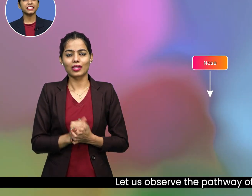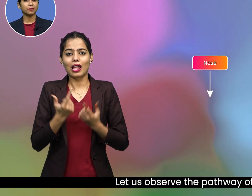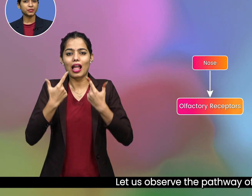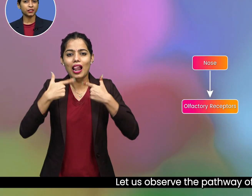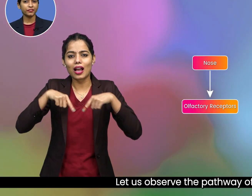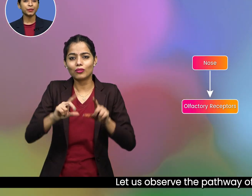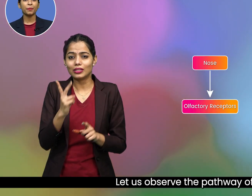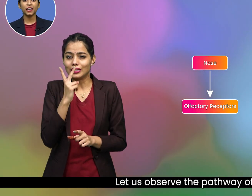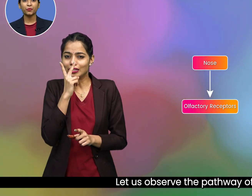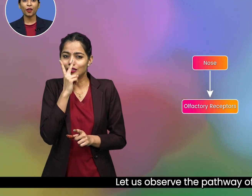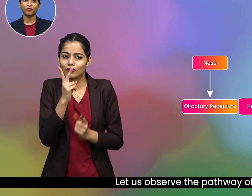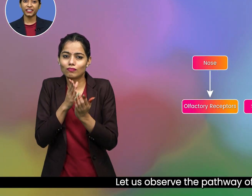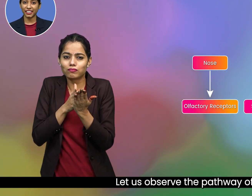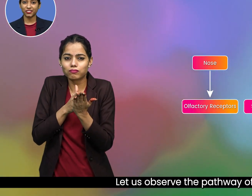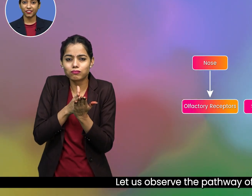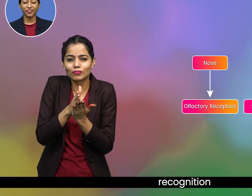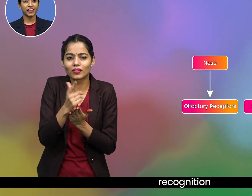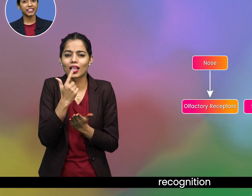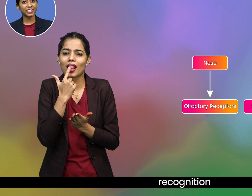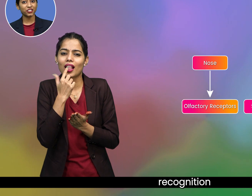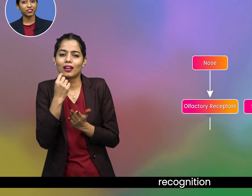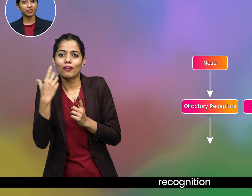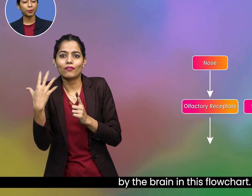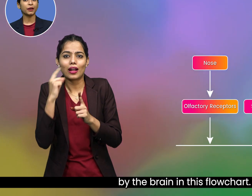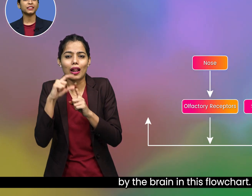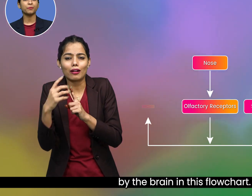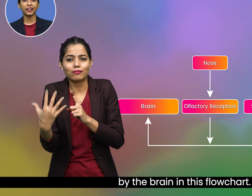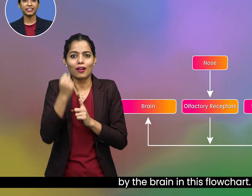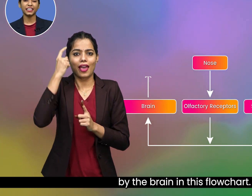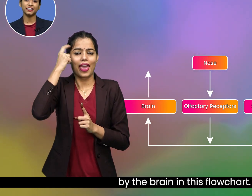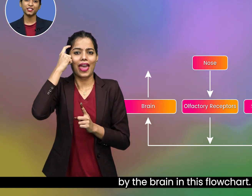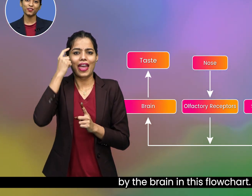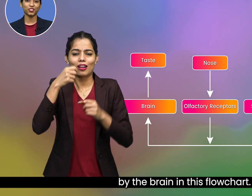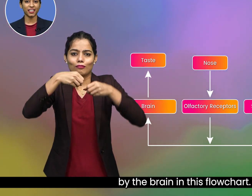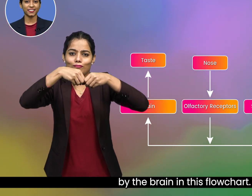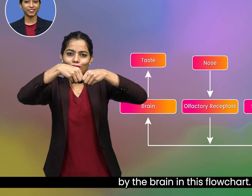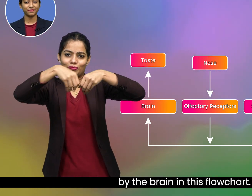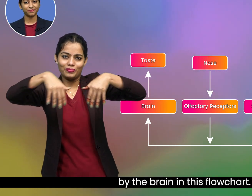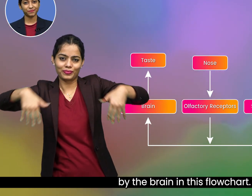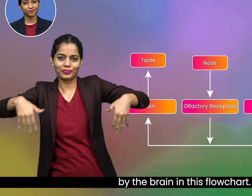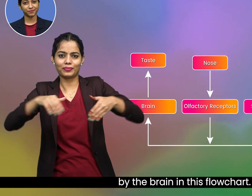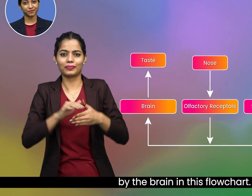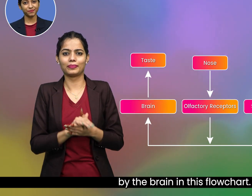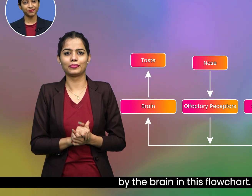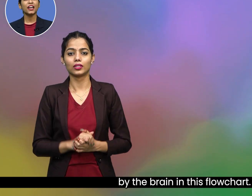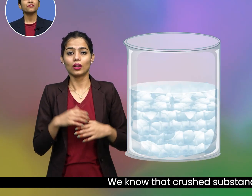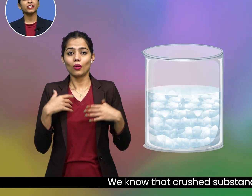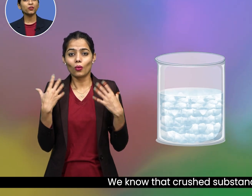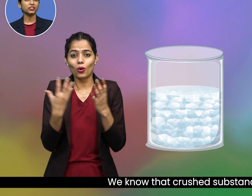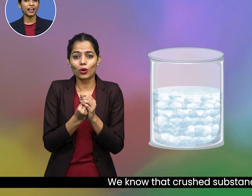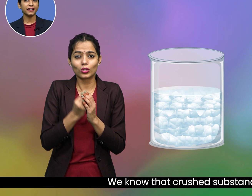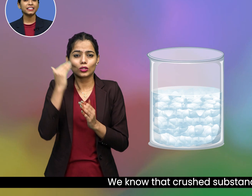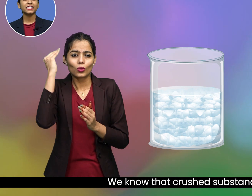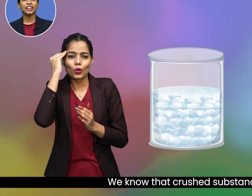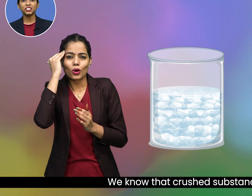Let us observe the pathway of taste recognition by the brain in this flowchart. We